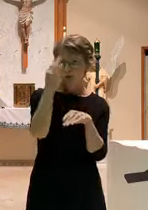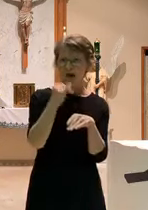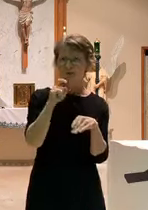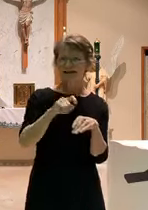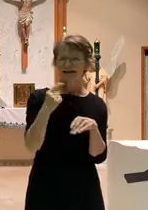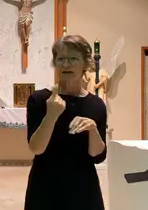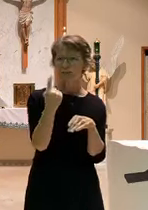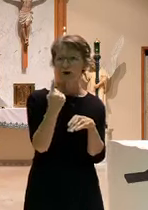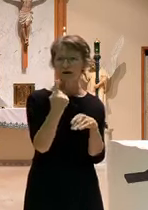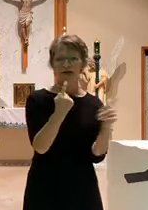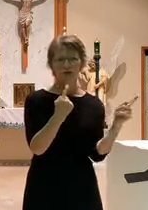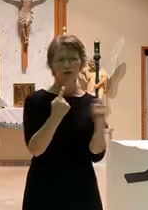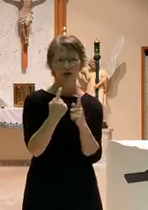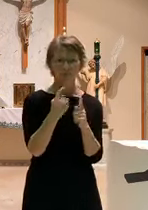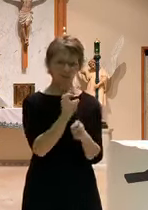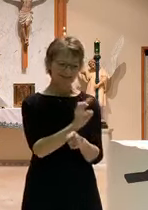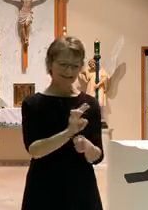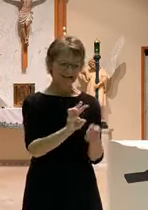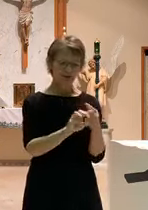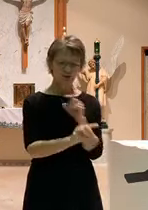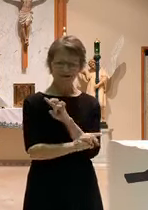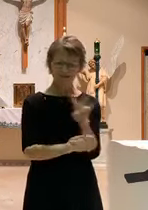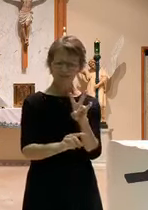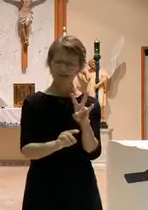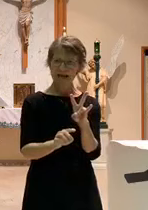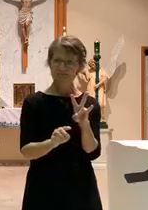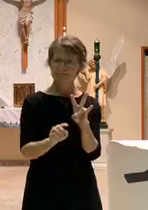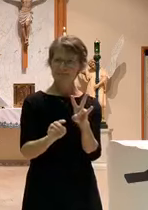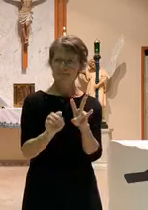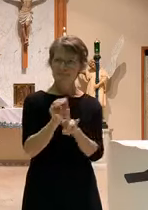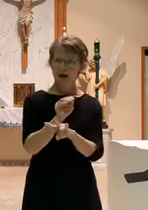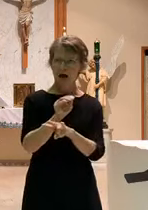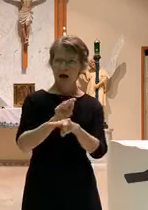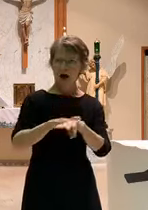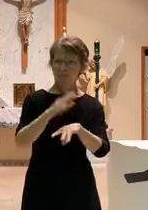Monday from 6 p.m. to 7 p.m.